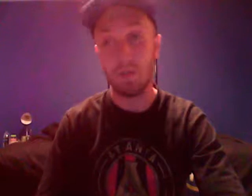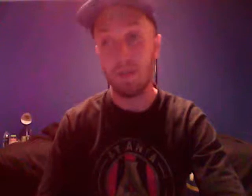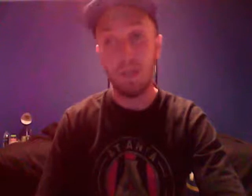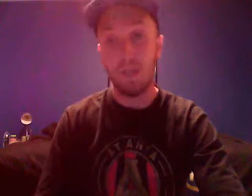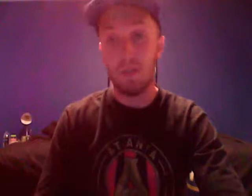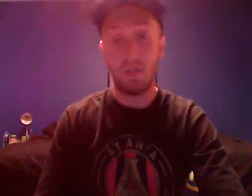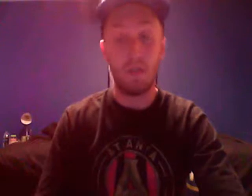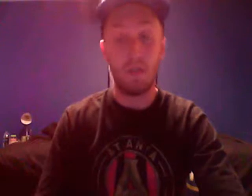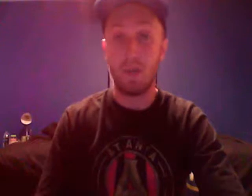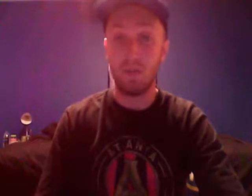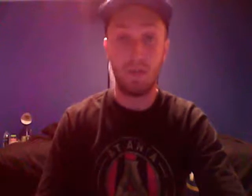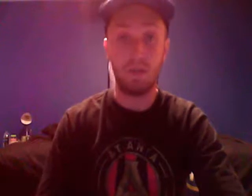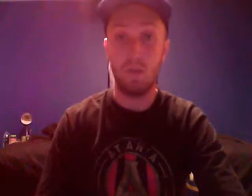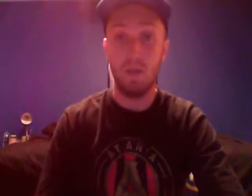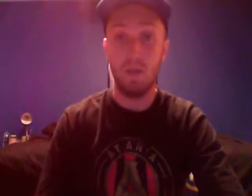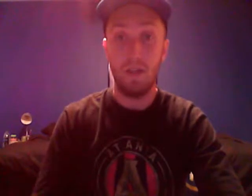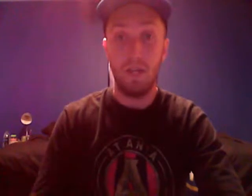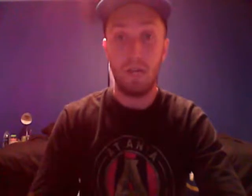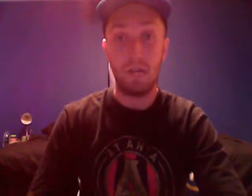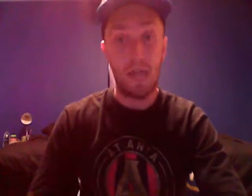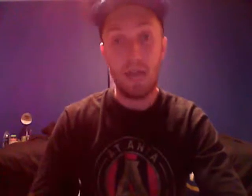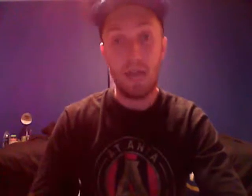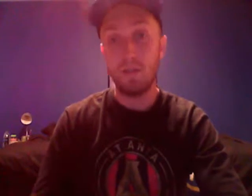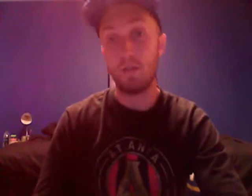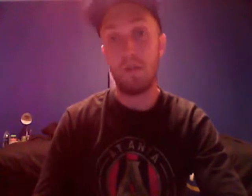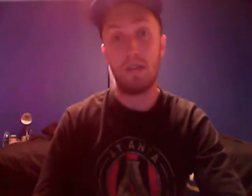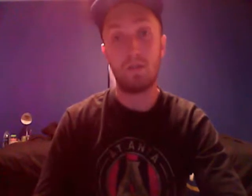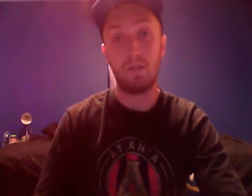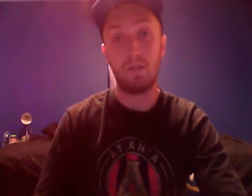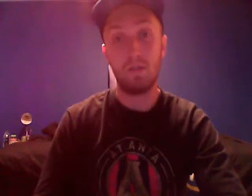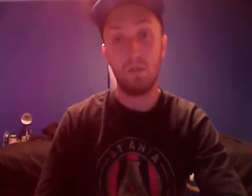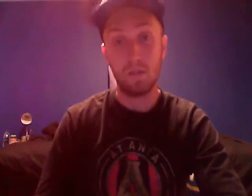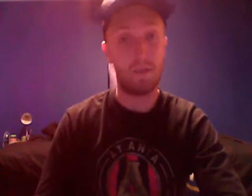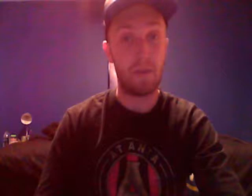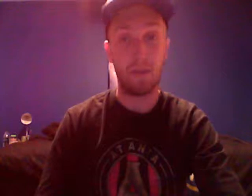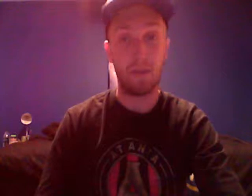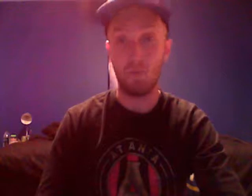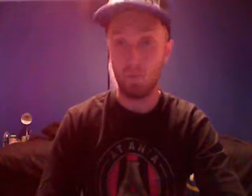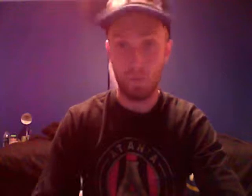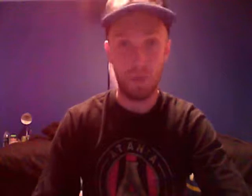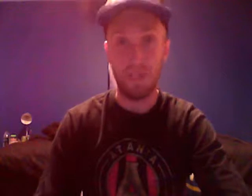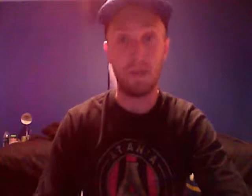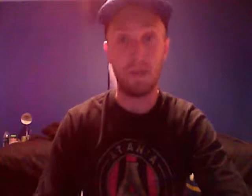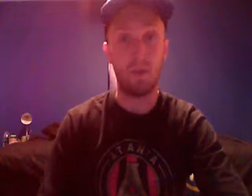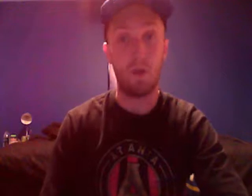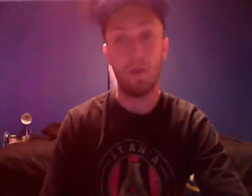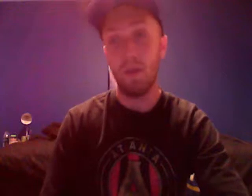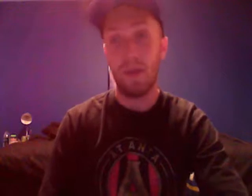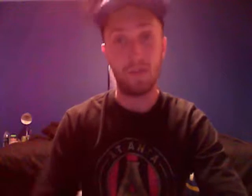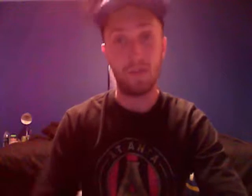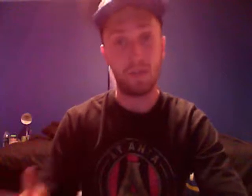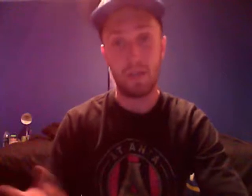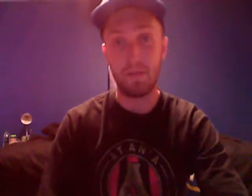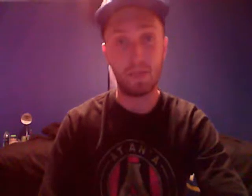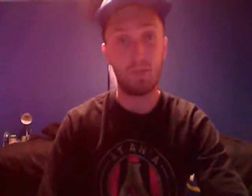but God, he was terrible. I mean, every single pass, almost every pass just didn't come off. Every single time he makes a